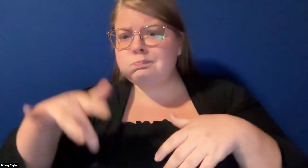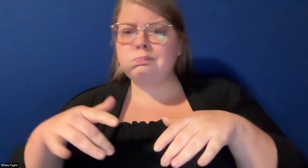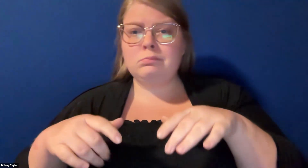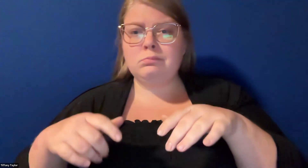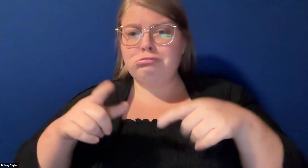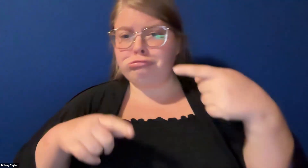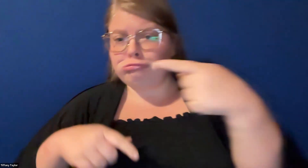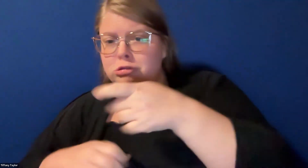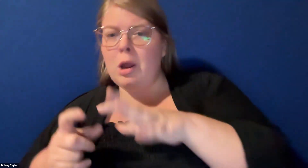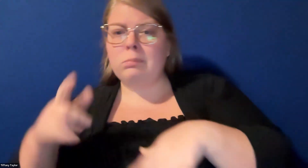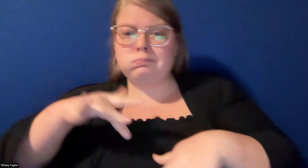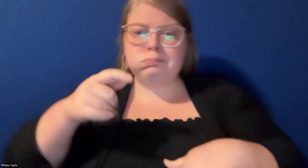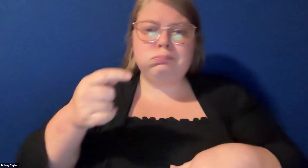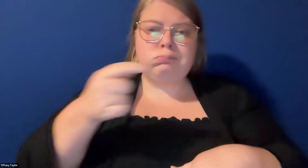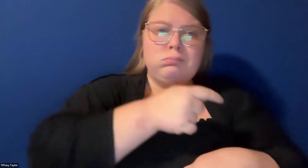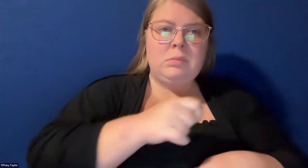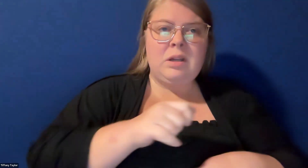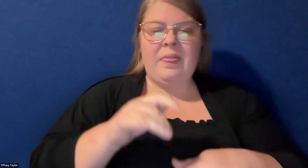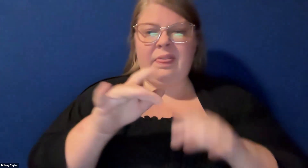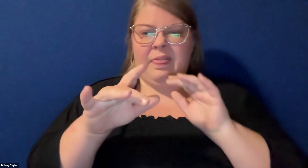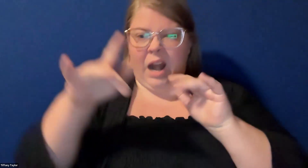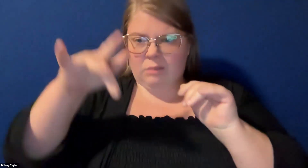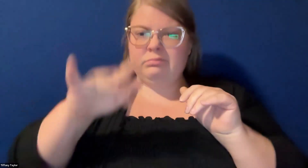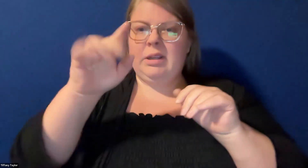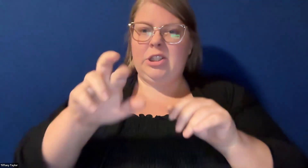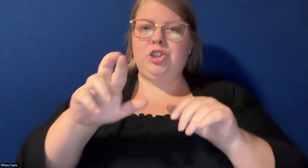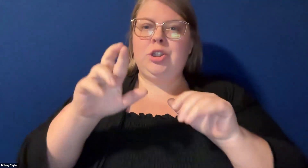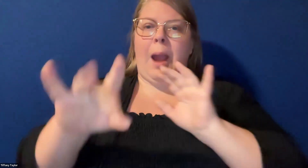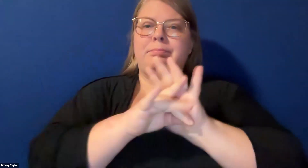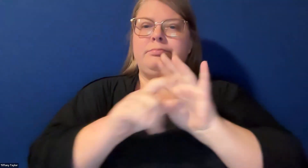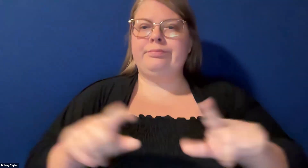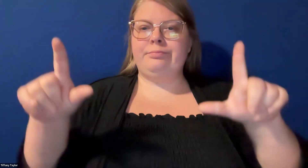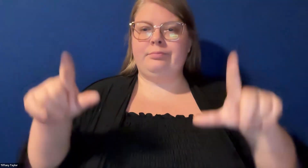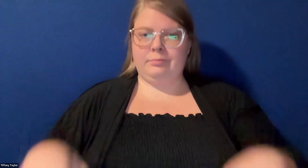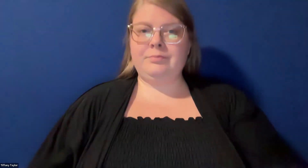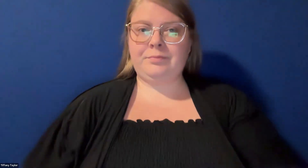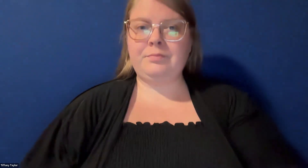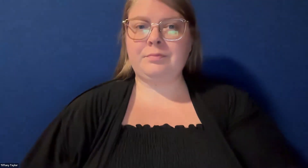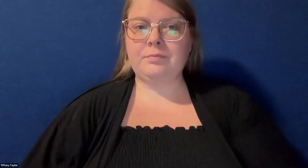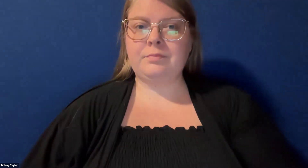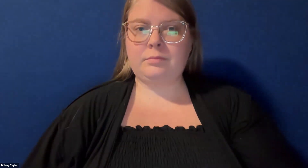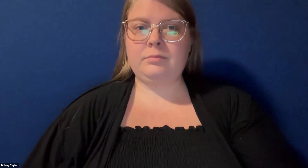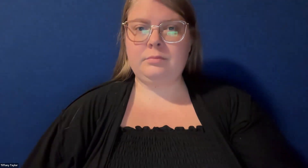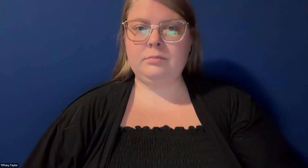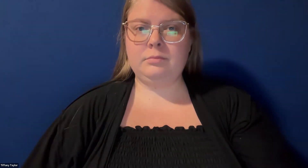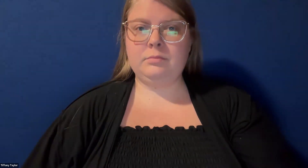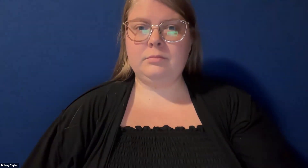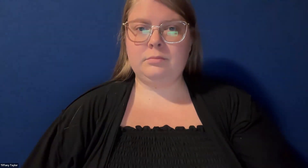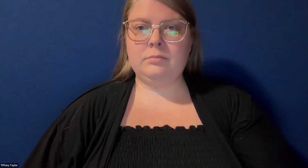then selected category will be shown. Crime, press enter. Fiction, press enter. French, press